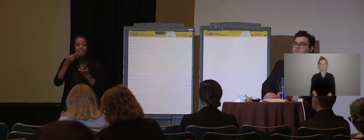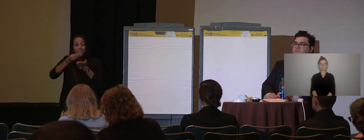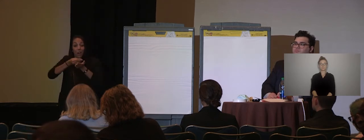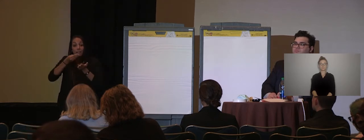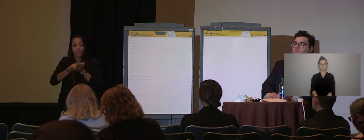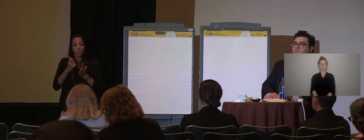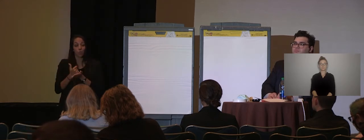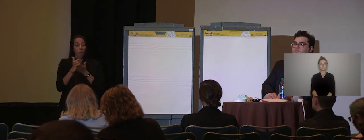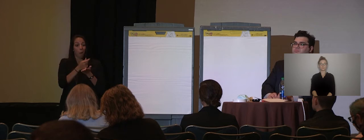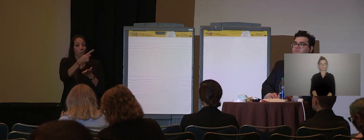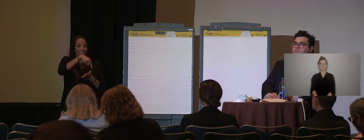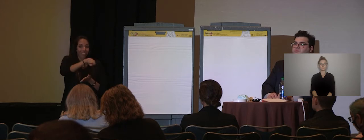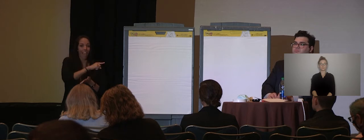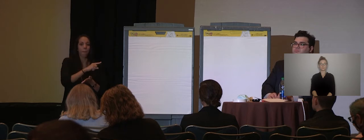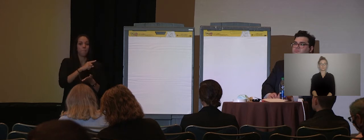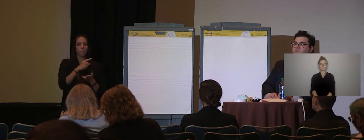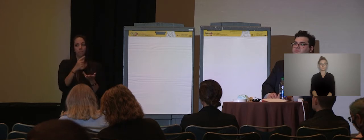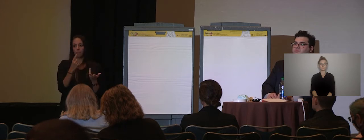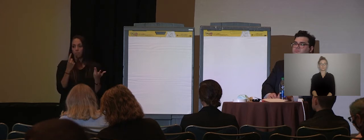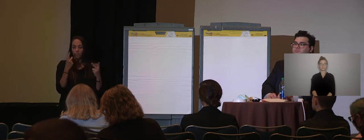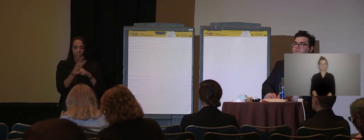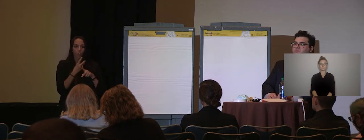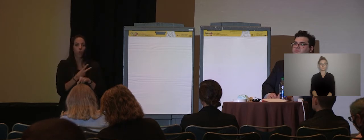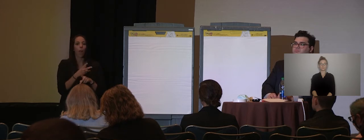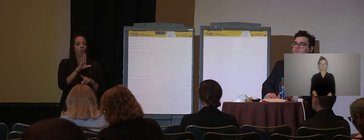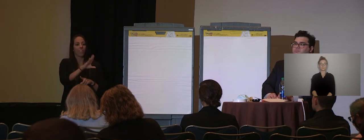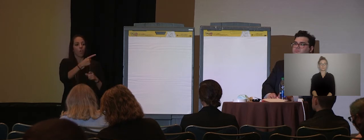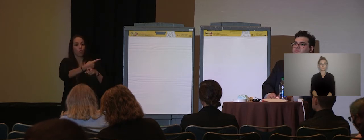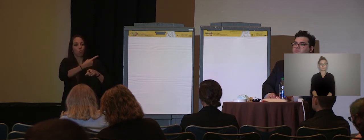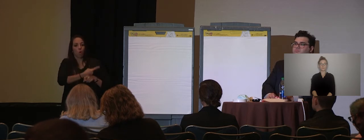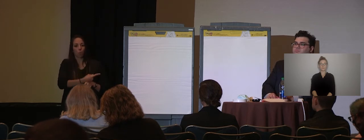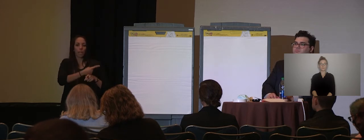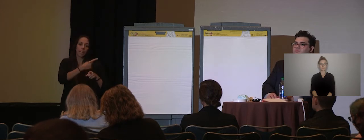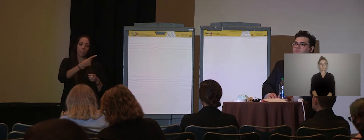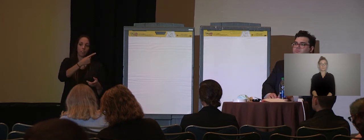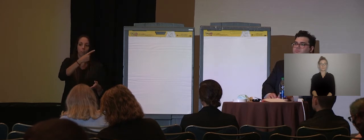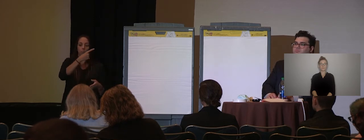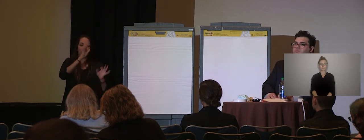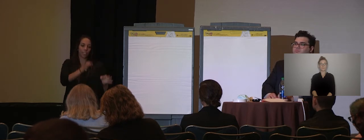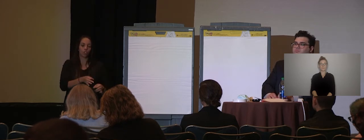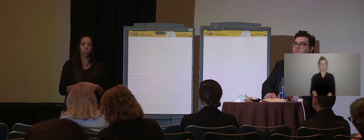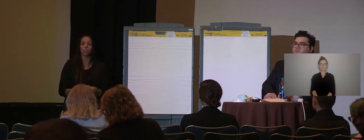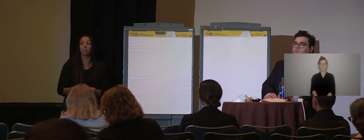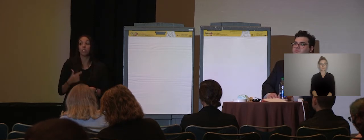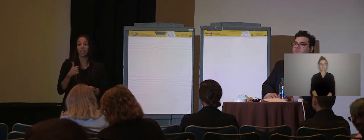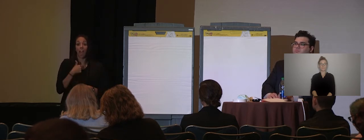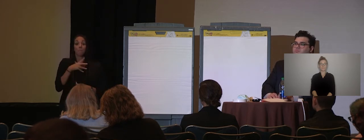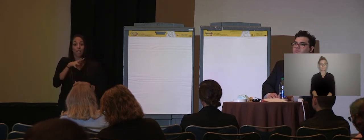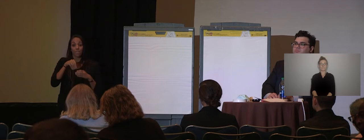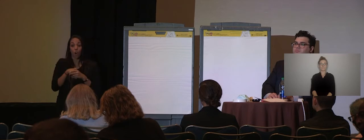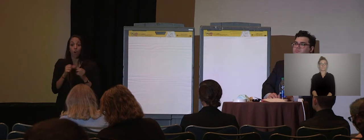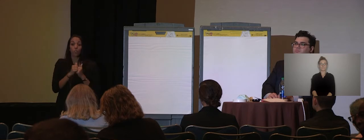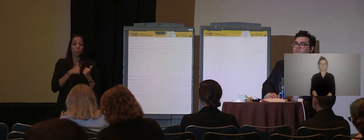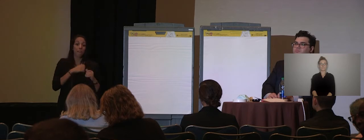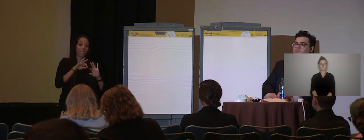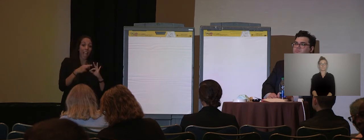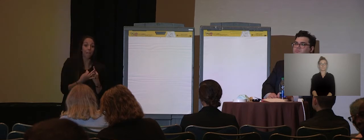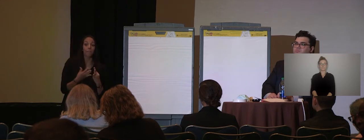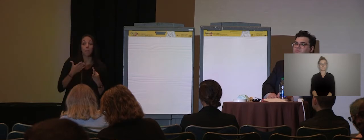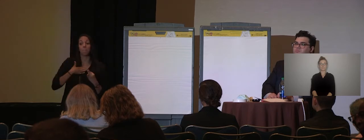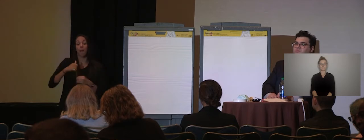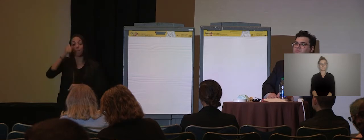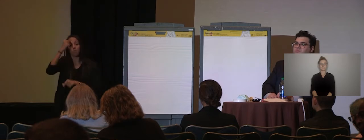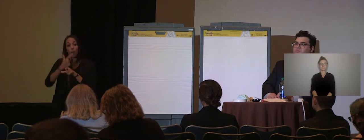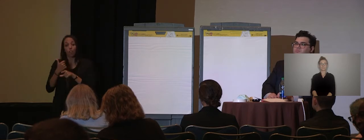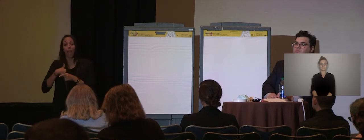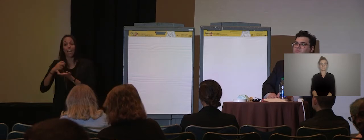and appropriations to have this done. I've been involved in this for over 20 years now because of our son, and then my brother who had epilepsy and